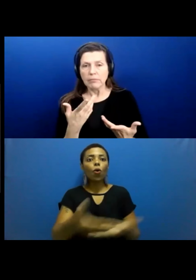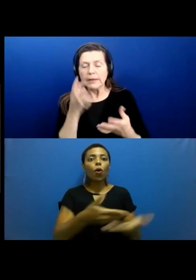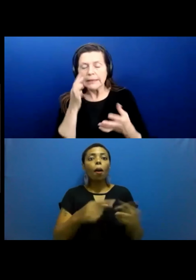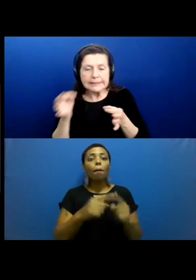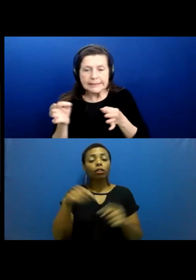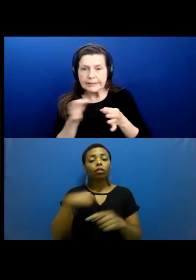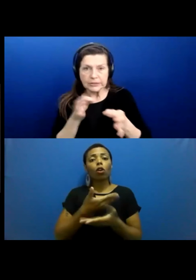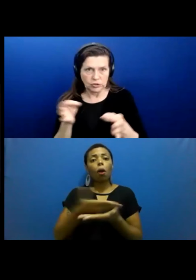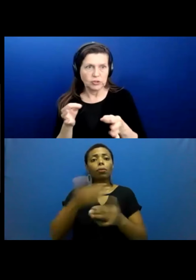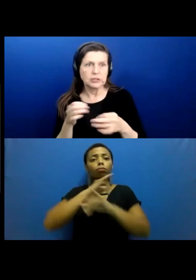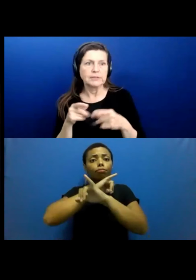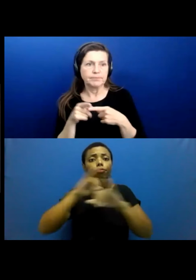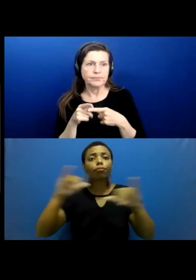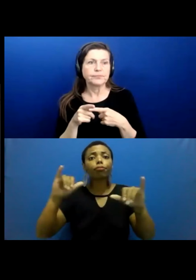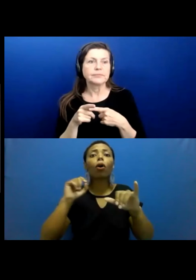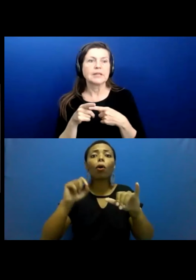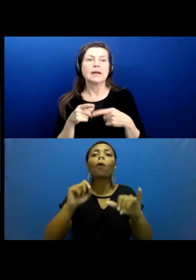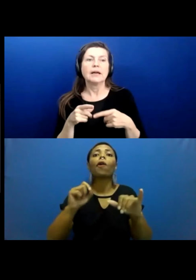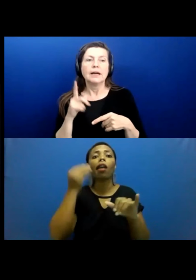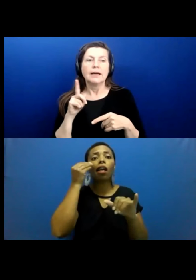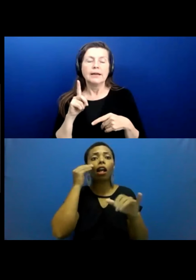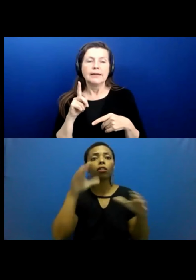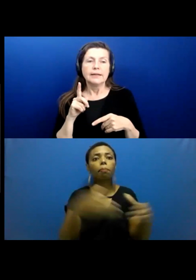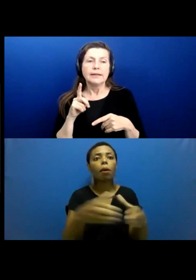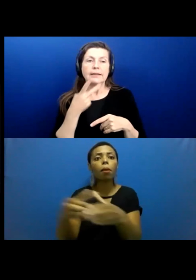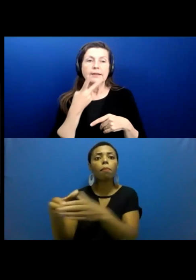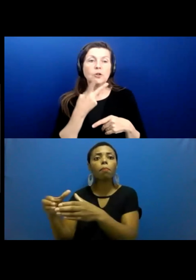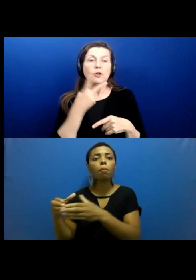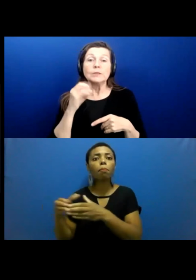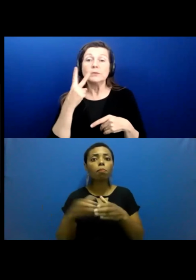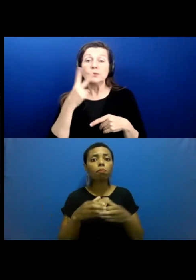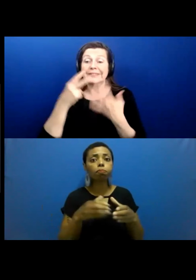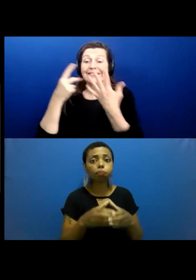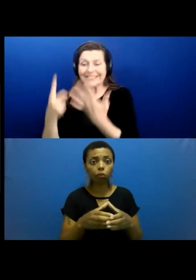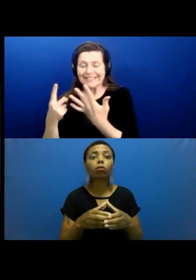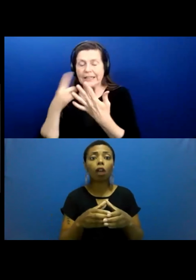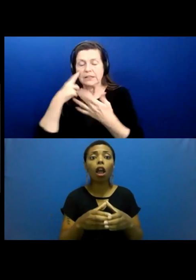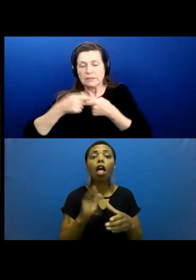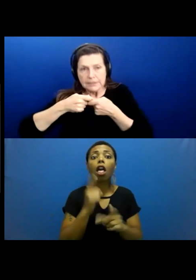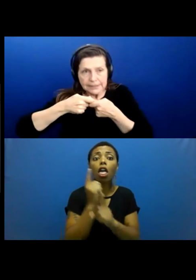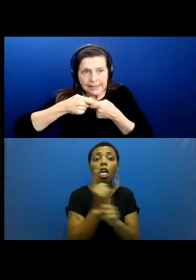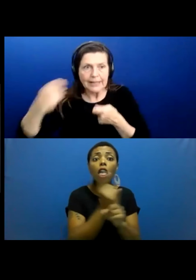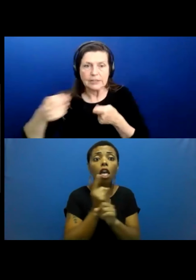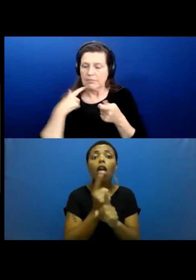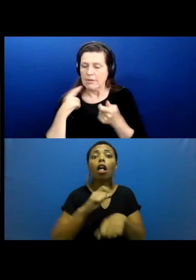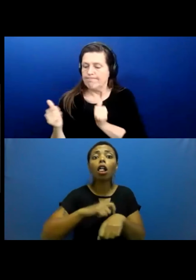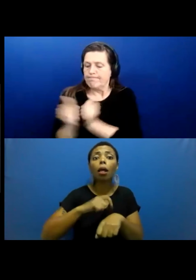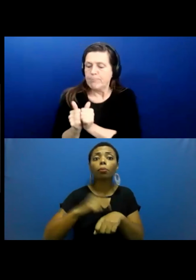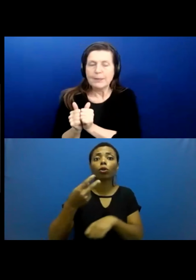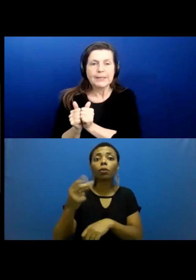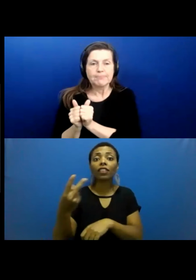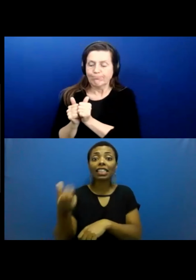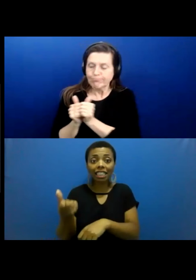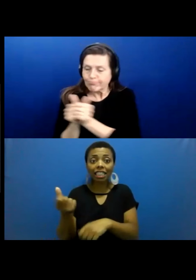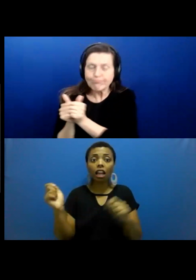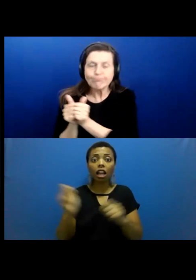to support 10 times more people by 2026, extending their buddying service, which connects